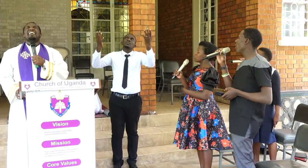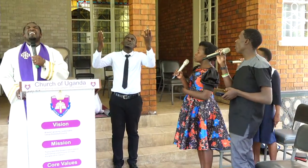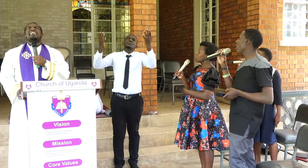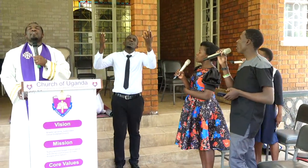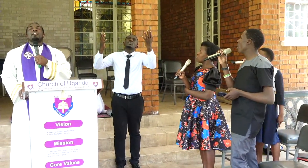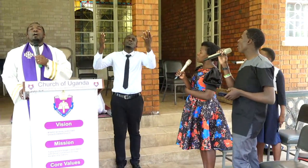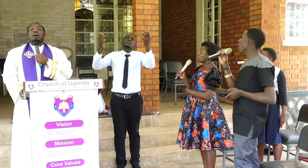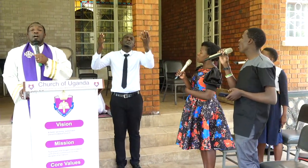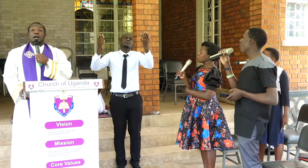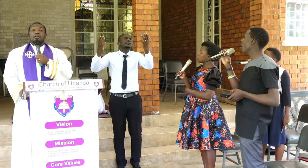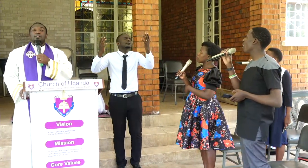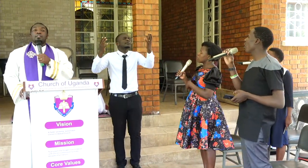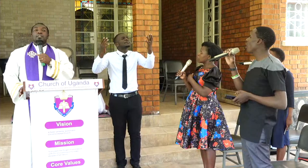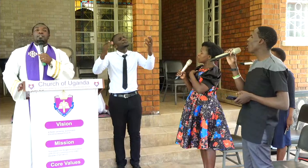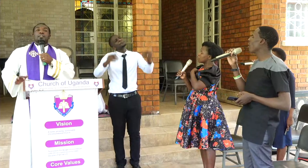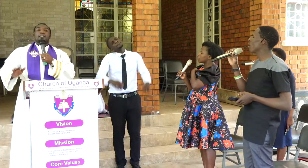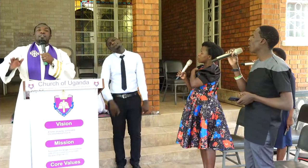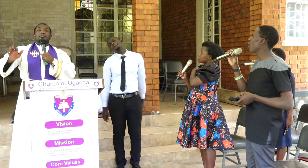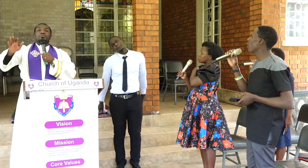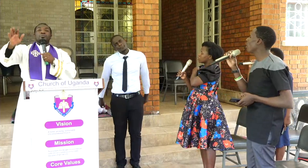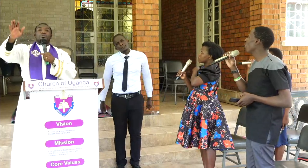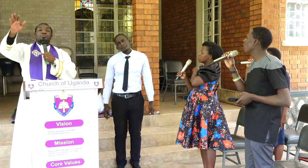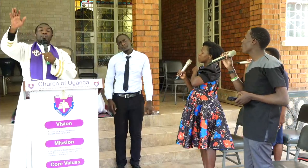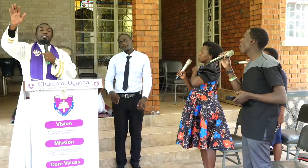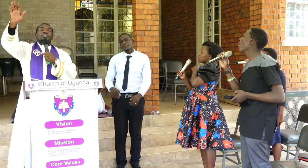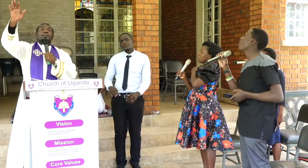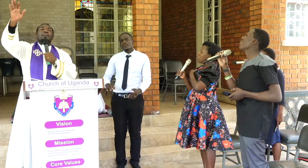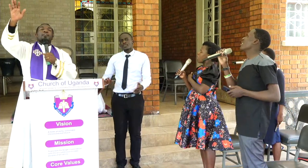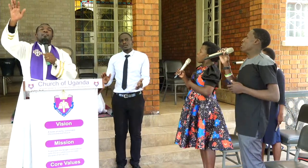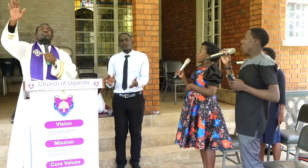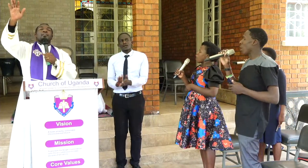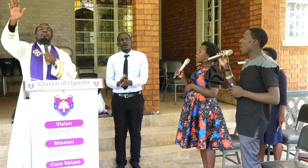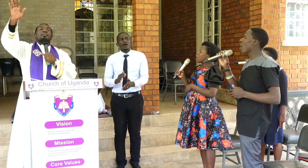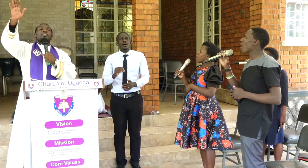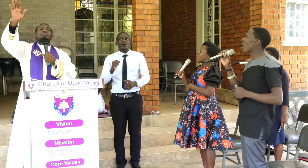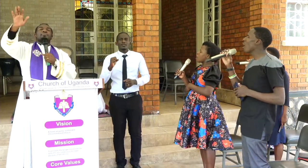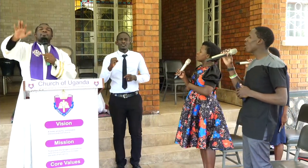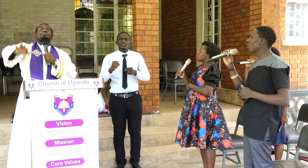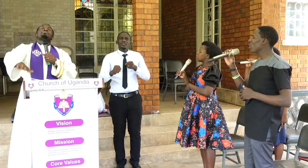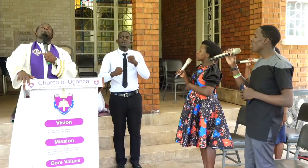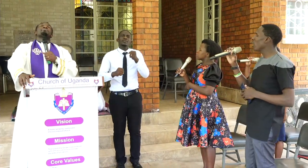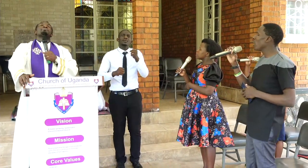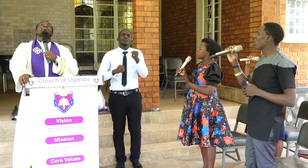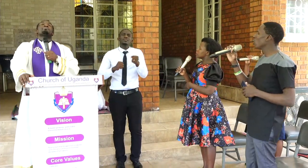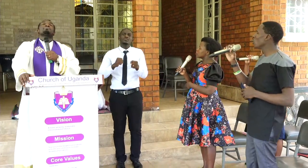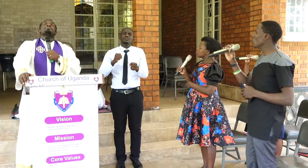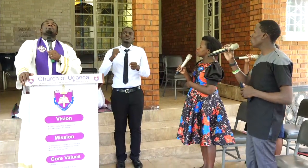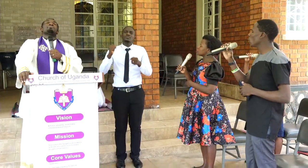Hallelujah.